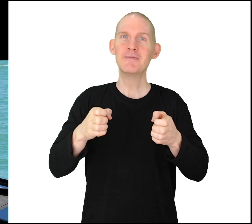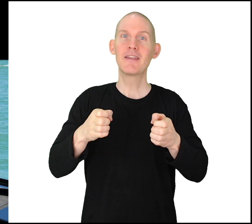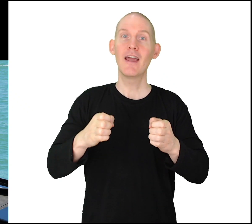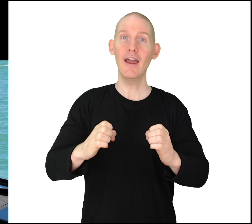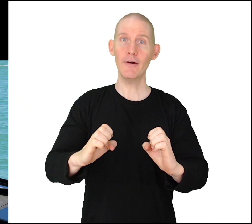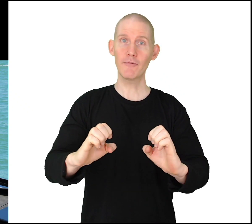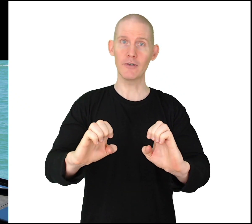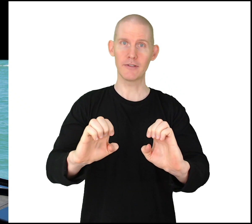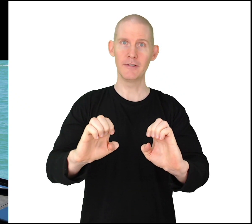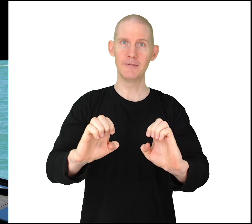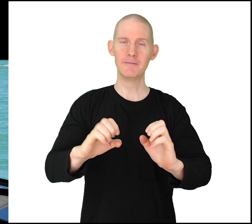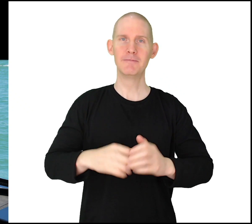Effort.